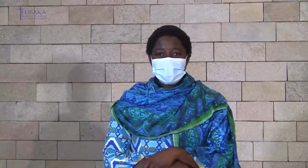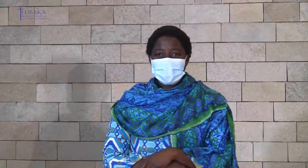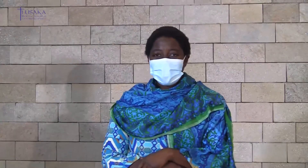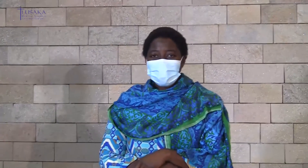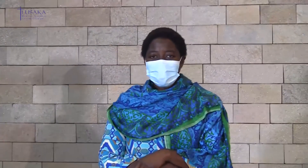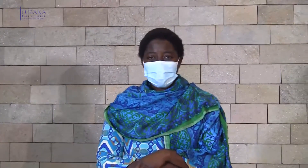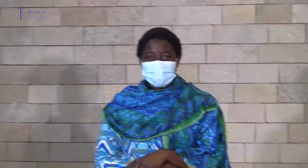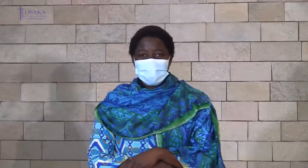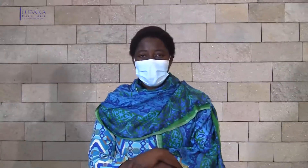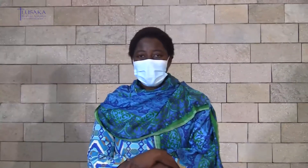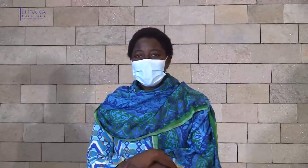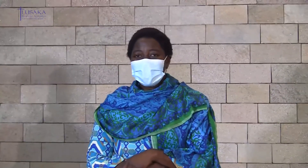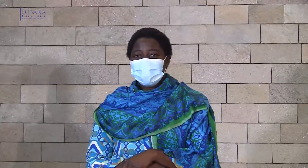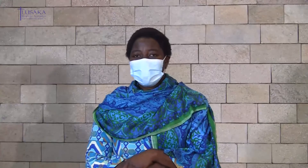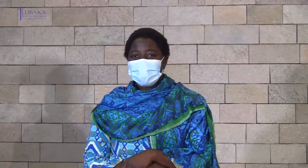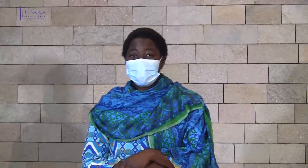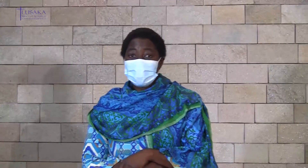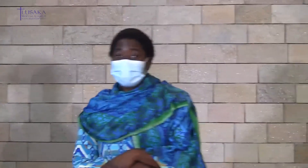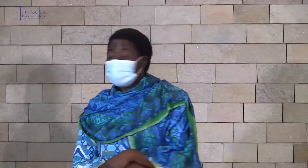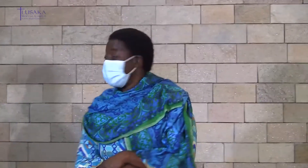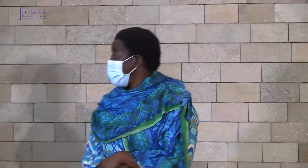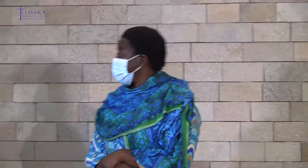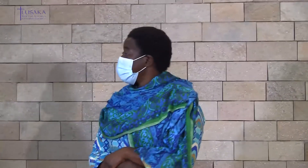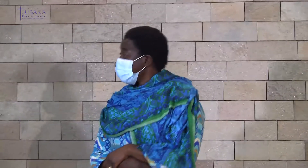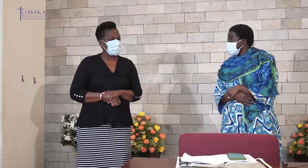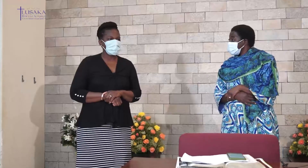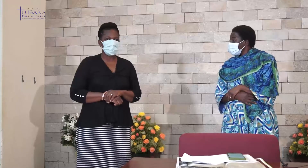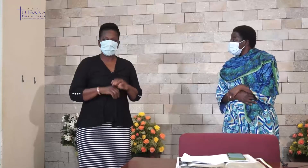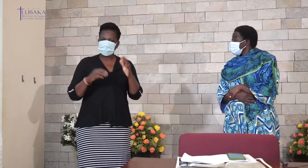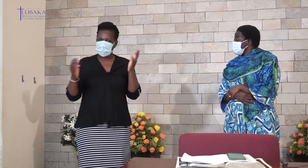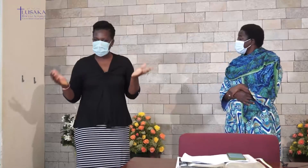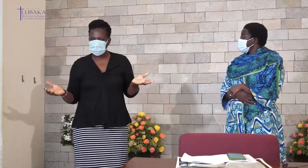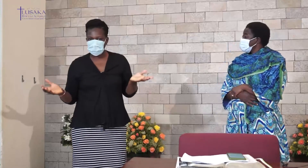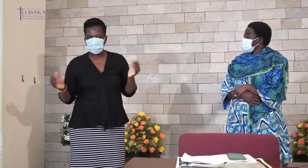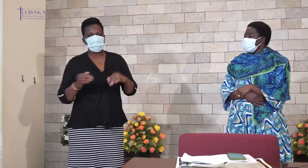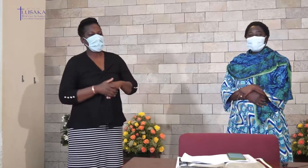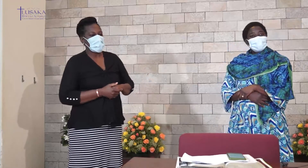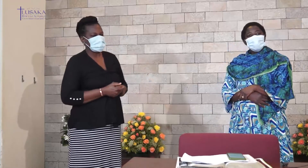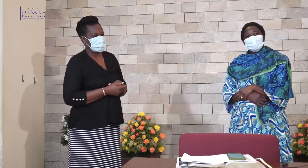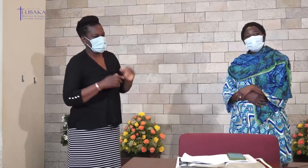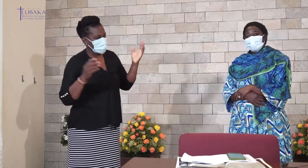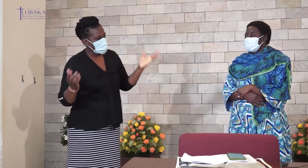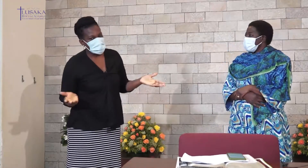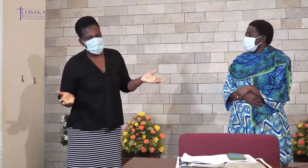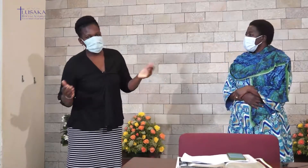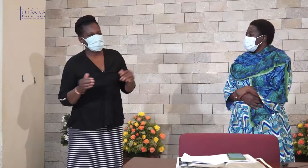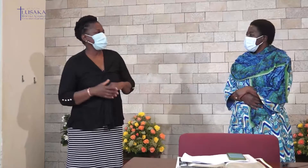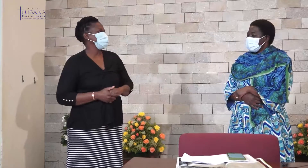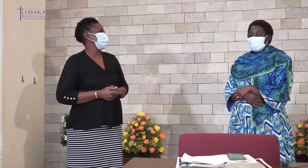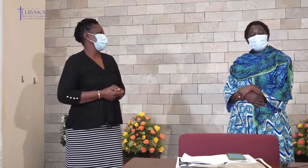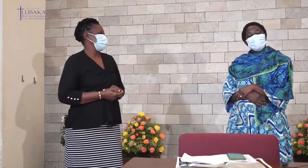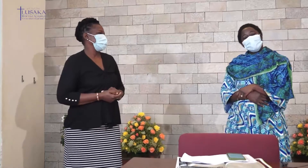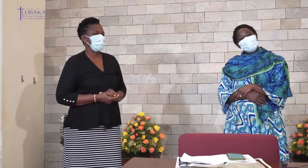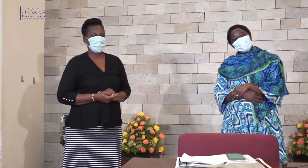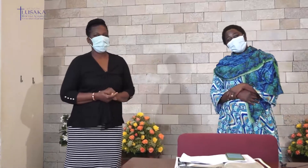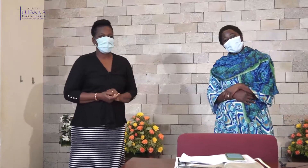back. We missed you, and we're looking forward to today. Okay, we don't have Auntie Ruth and Auntie